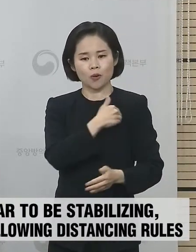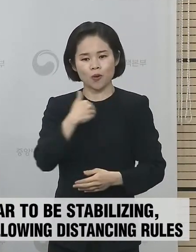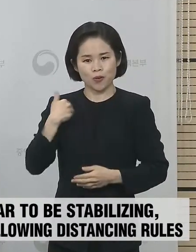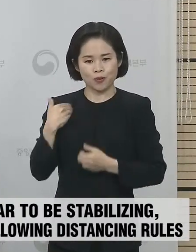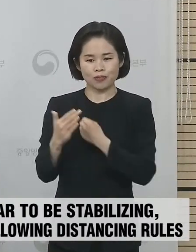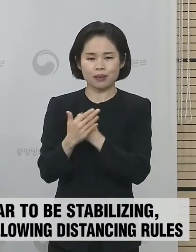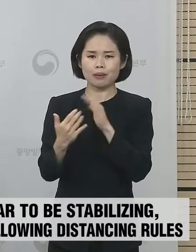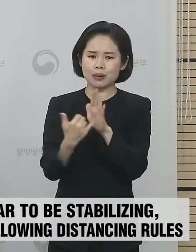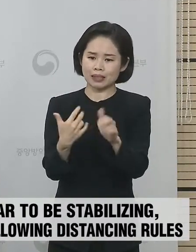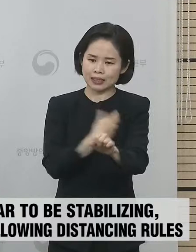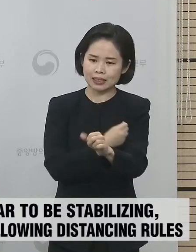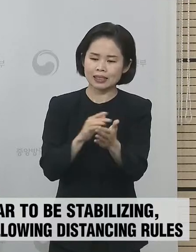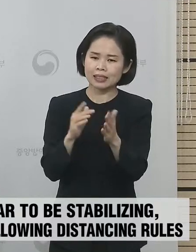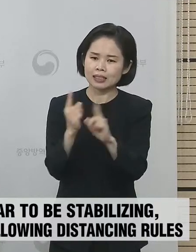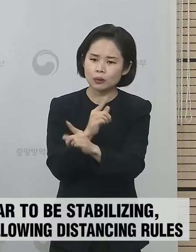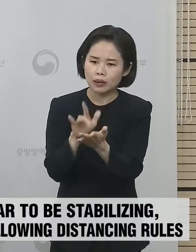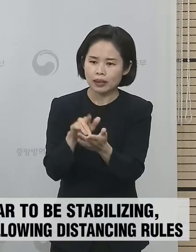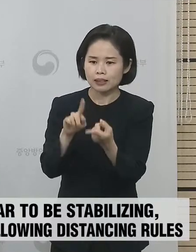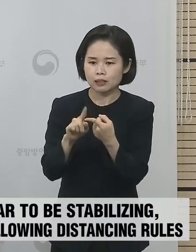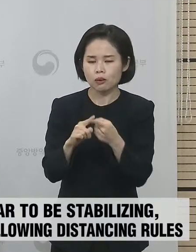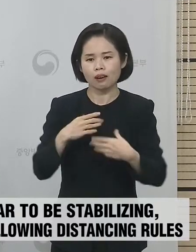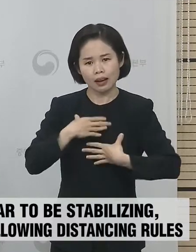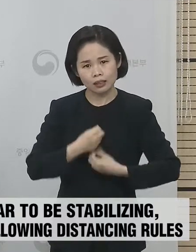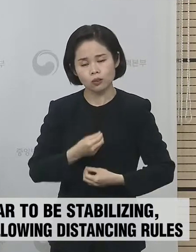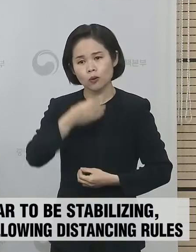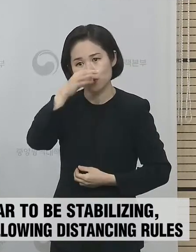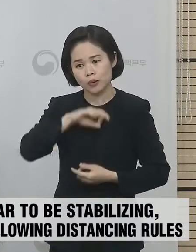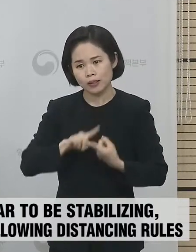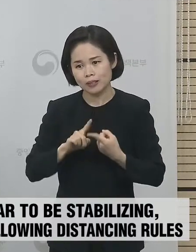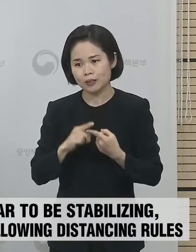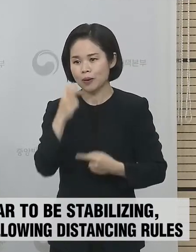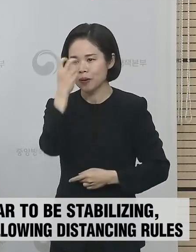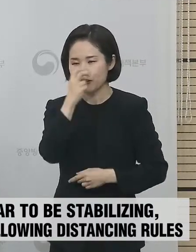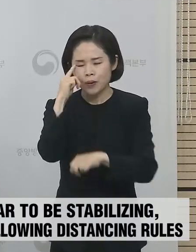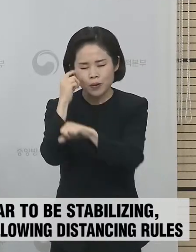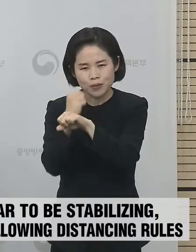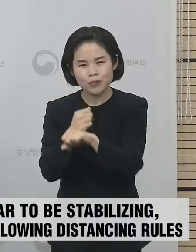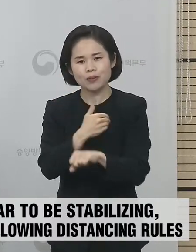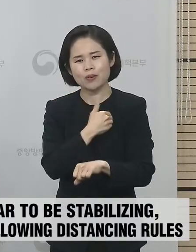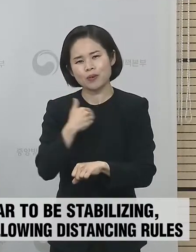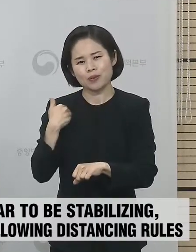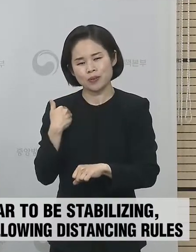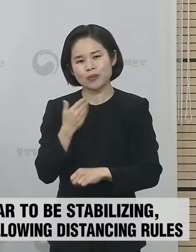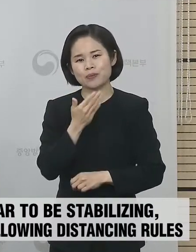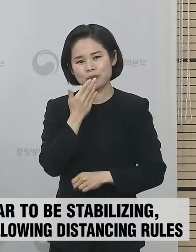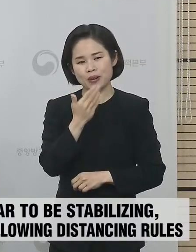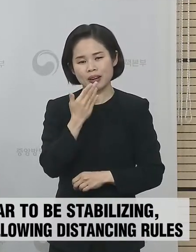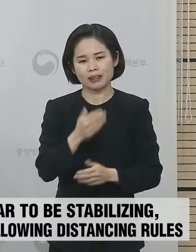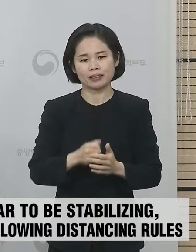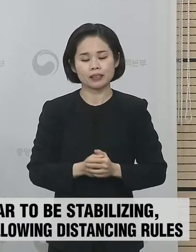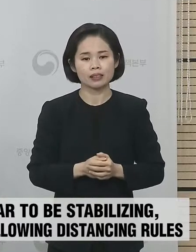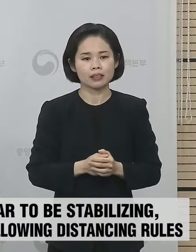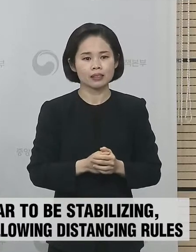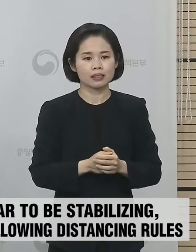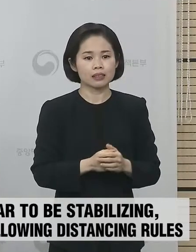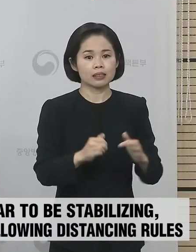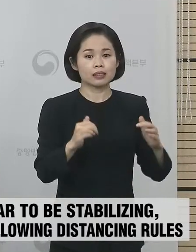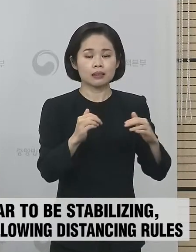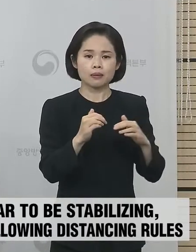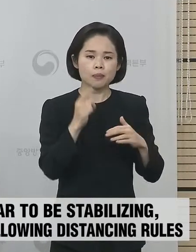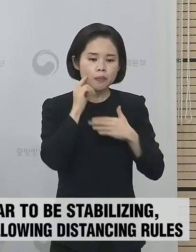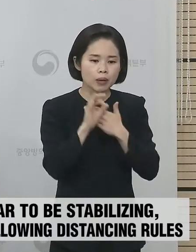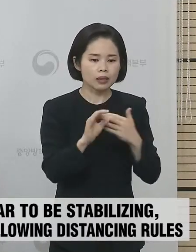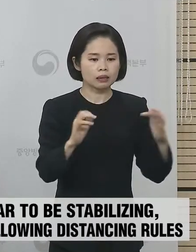stabilize the number of confirmed cases by also having a safe and effective therapeutics and